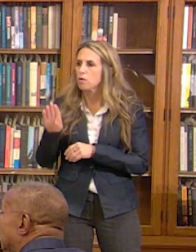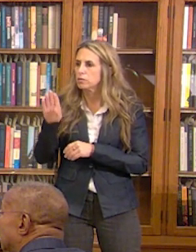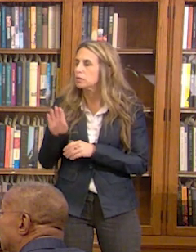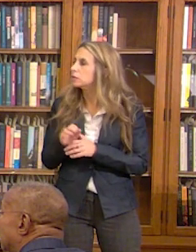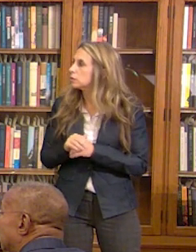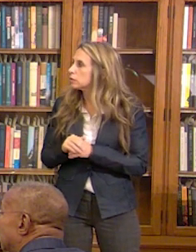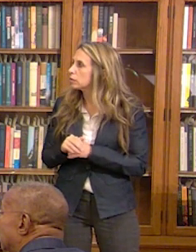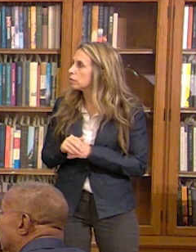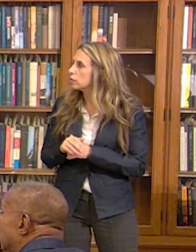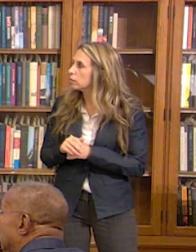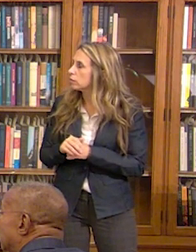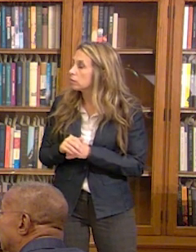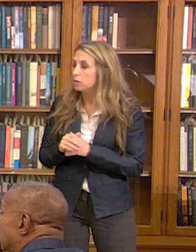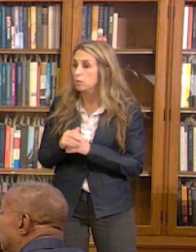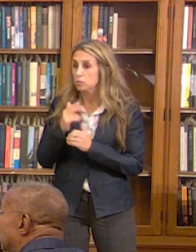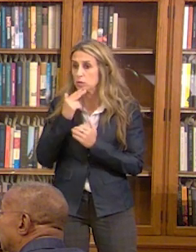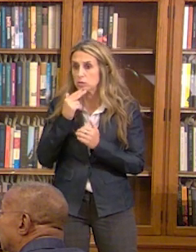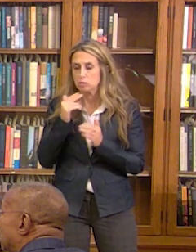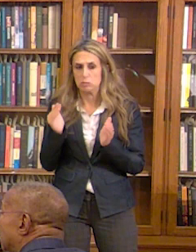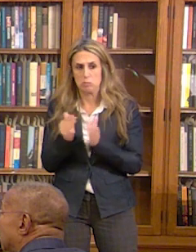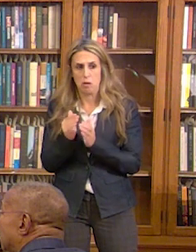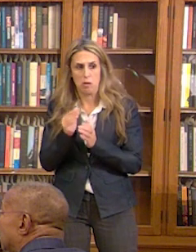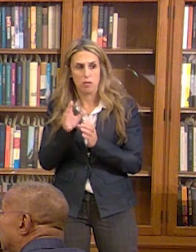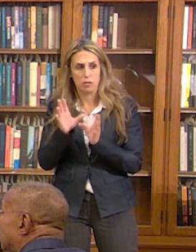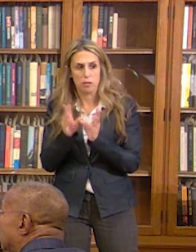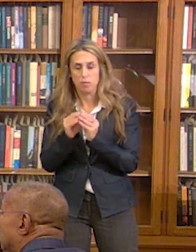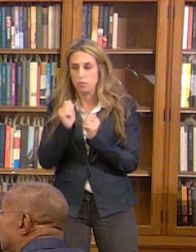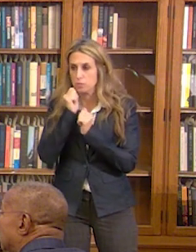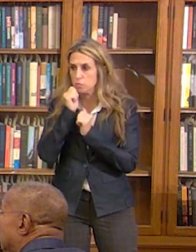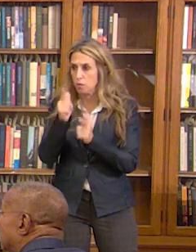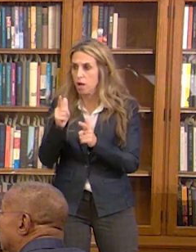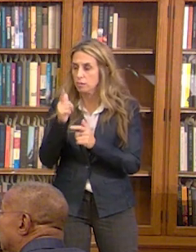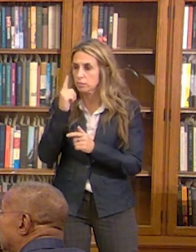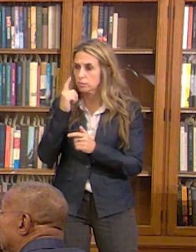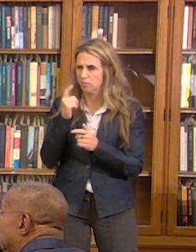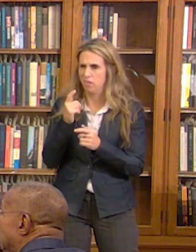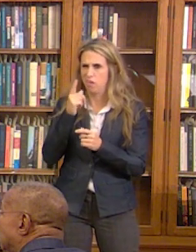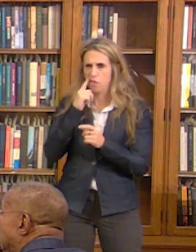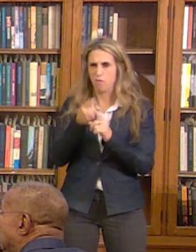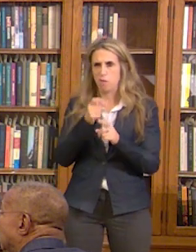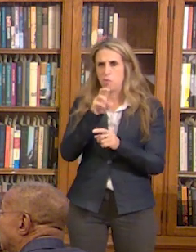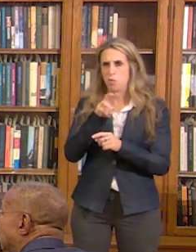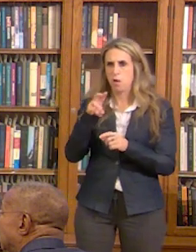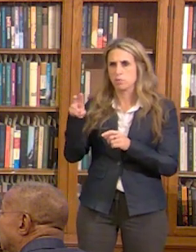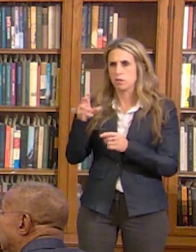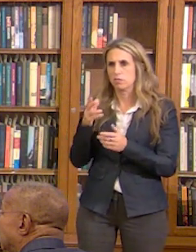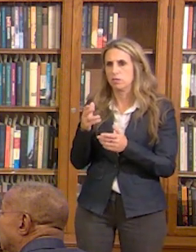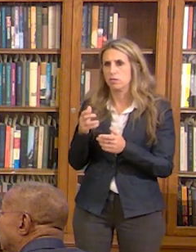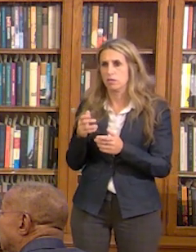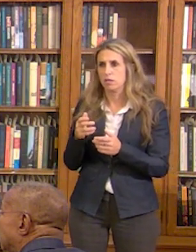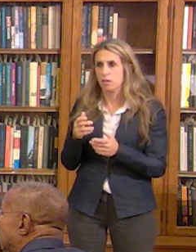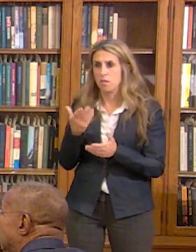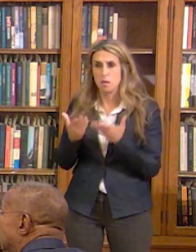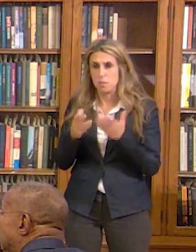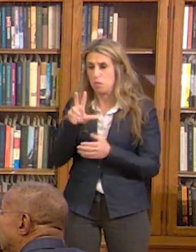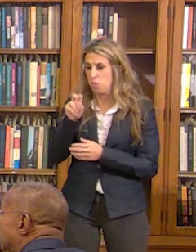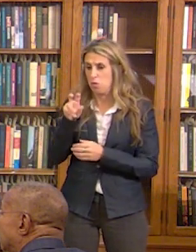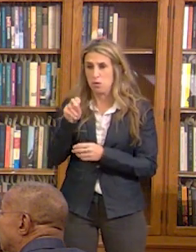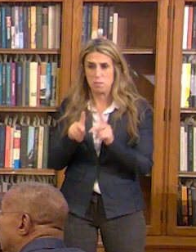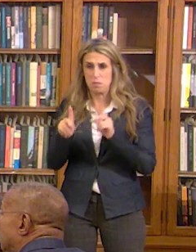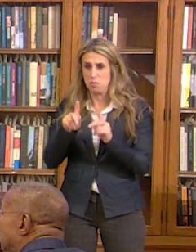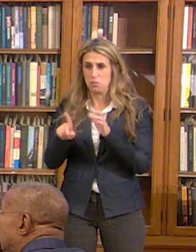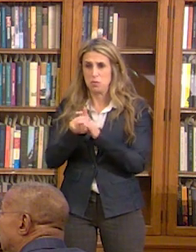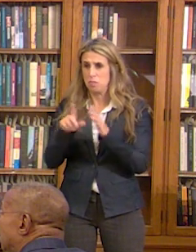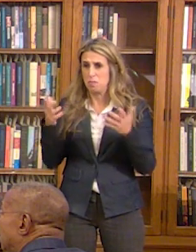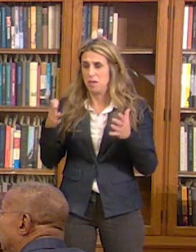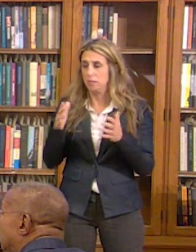being a very small conference which surprised me because you can tell us from the website it was probably about 30 people there um so